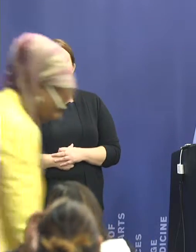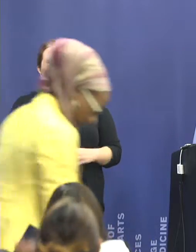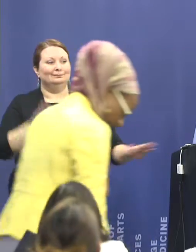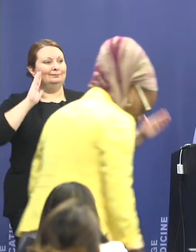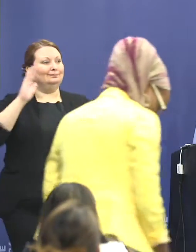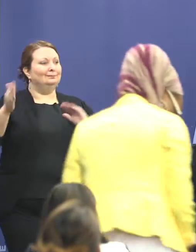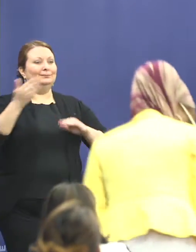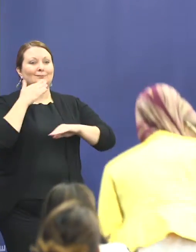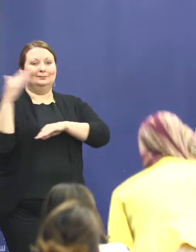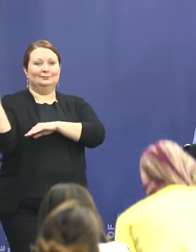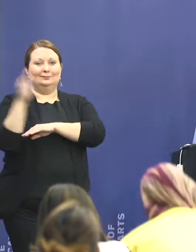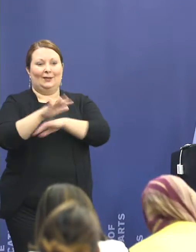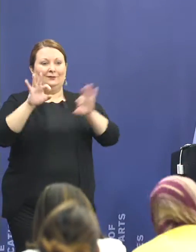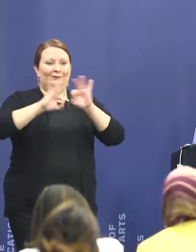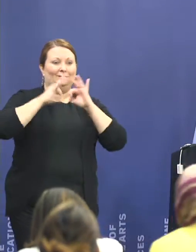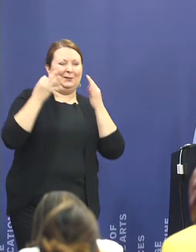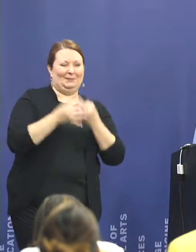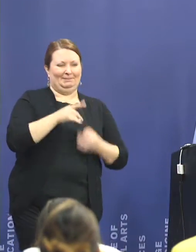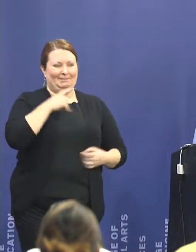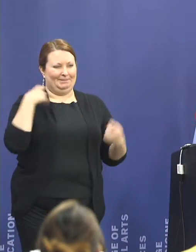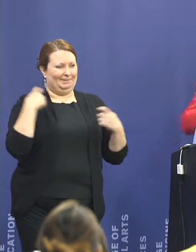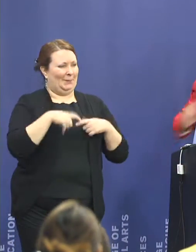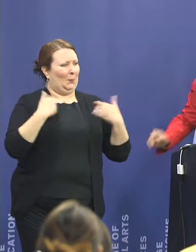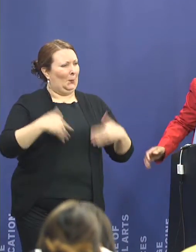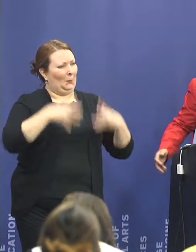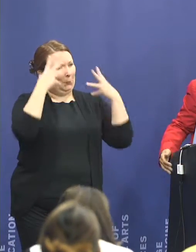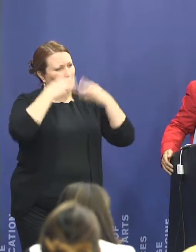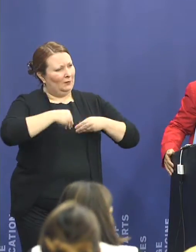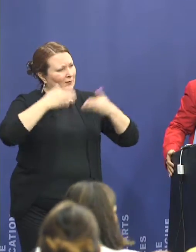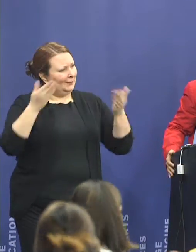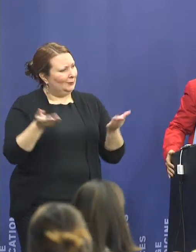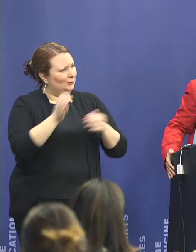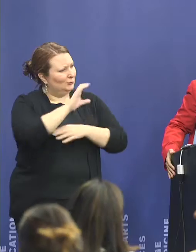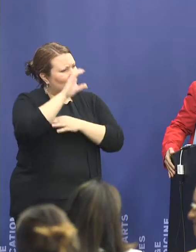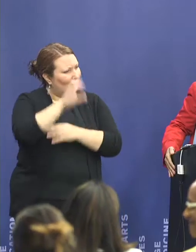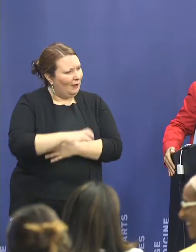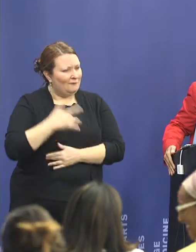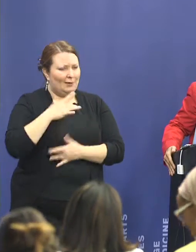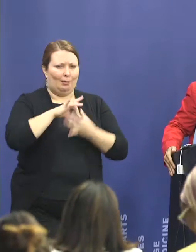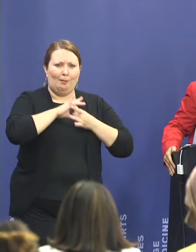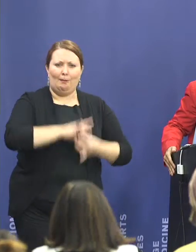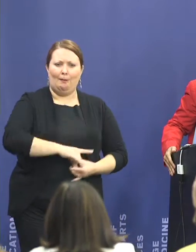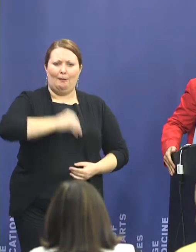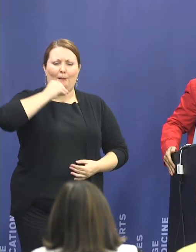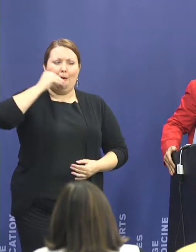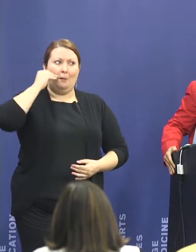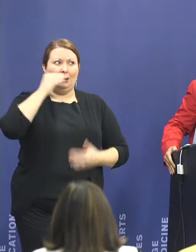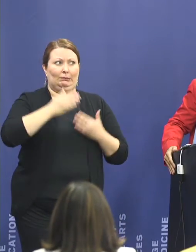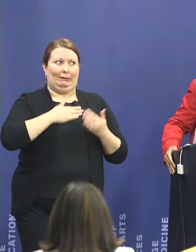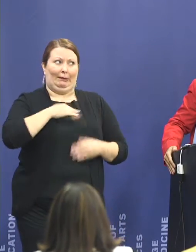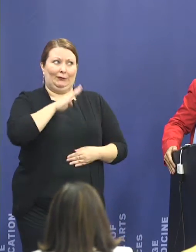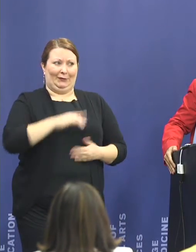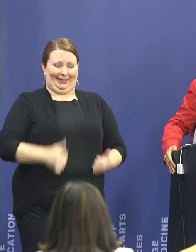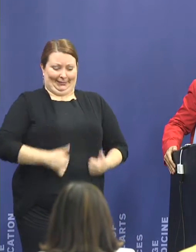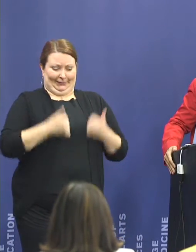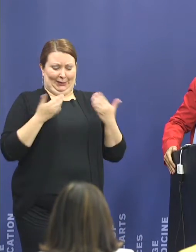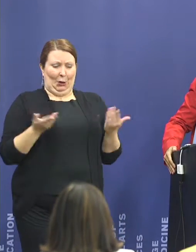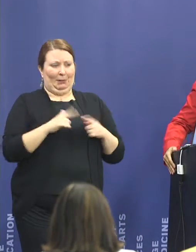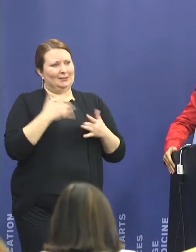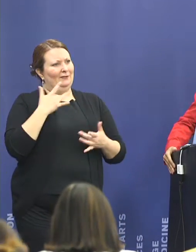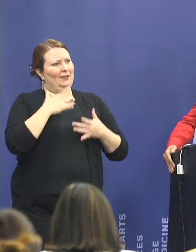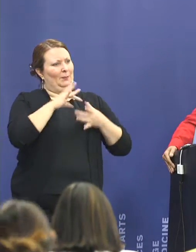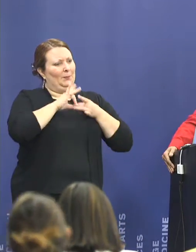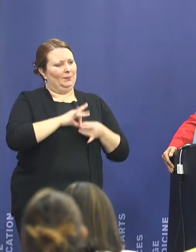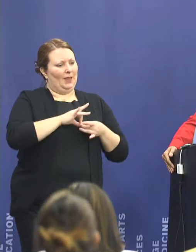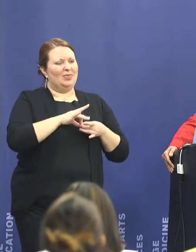Buenas tardes, familia. It's so beautiful to be here in Chicago. I feel at home, even though I've never lived here. And I